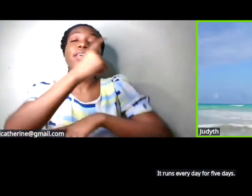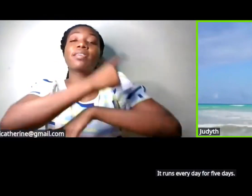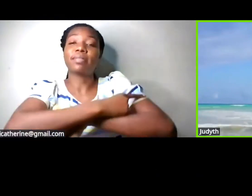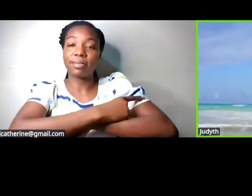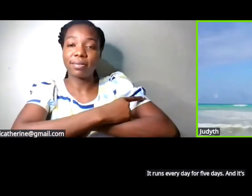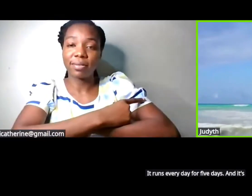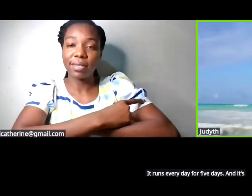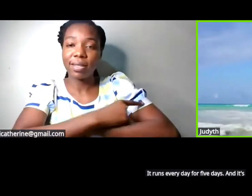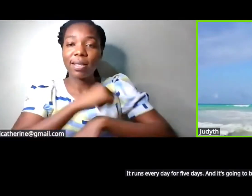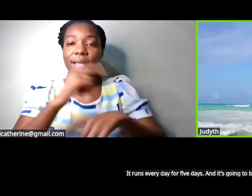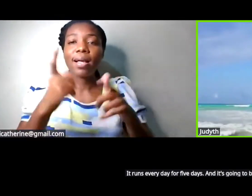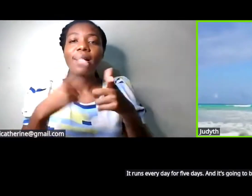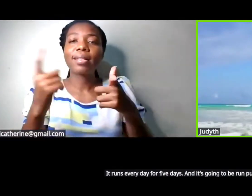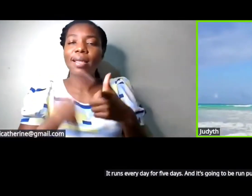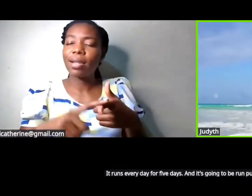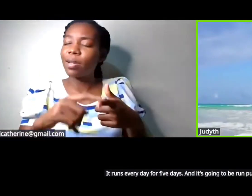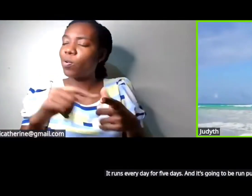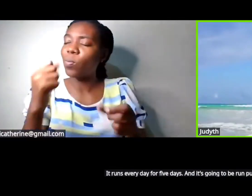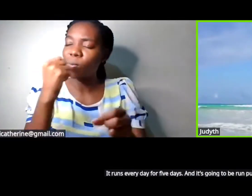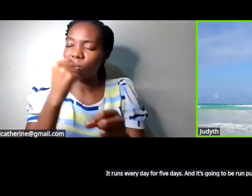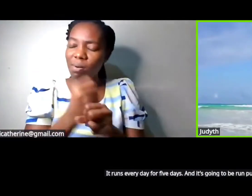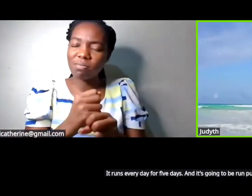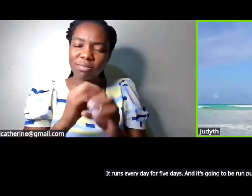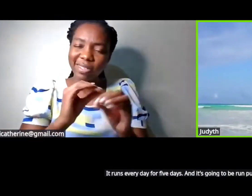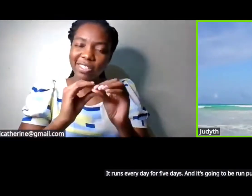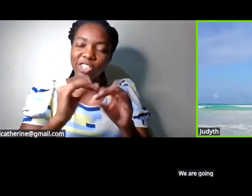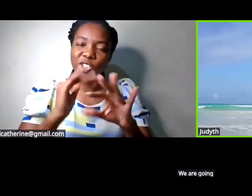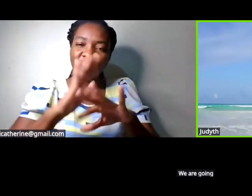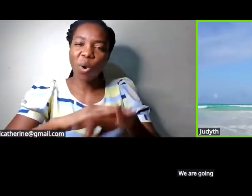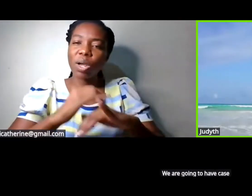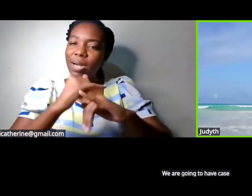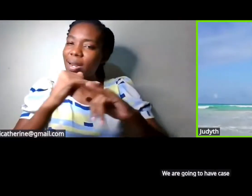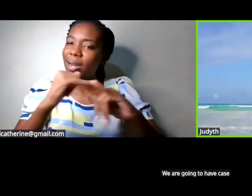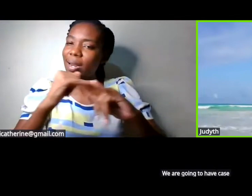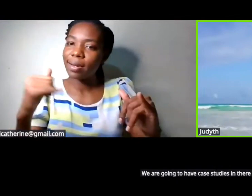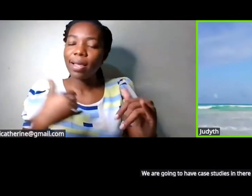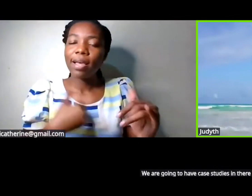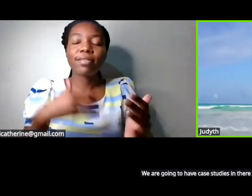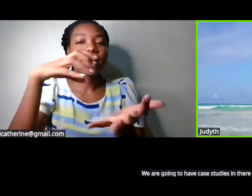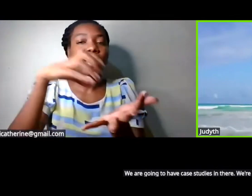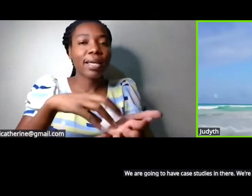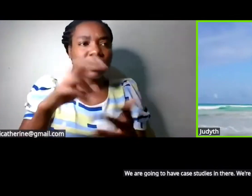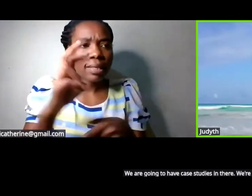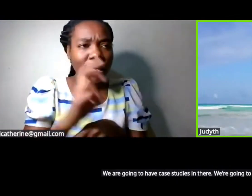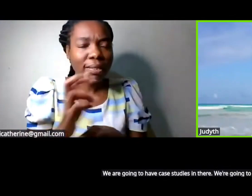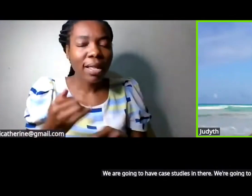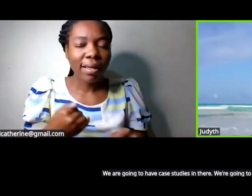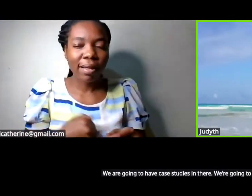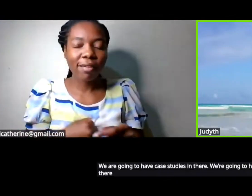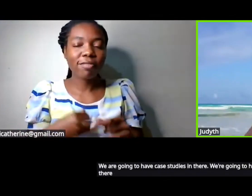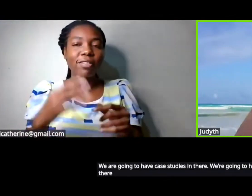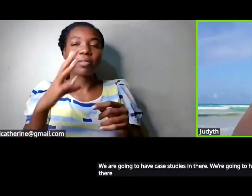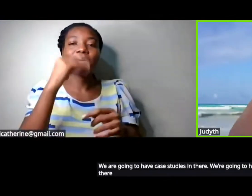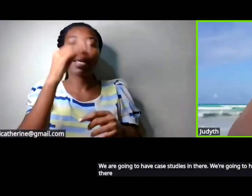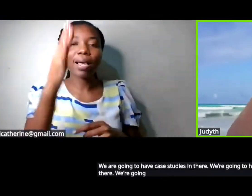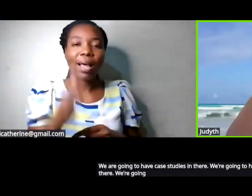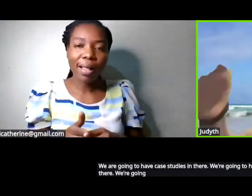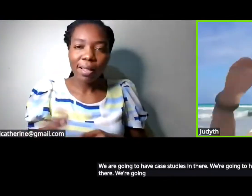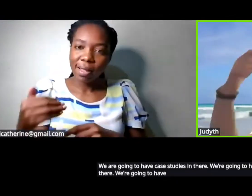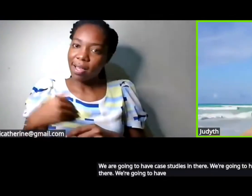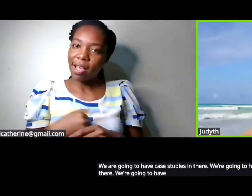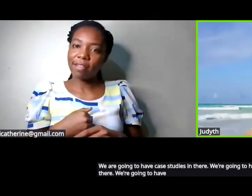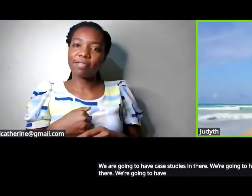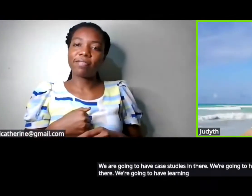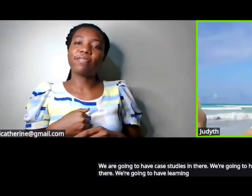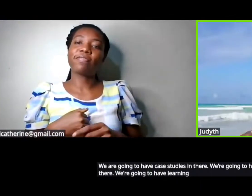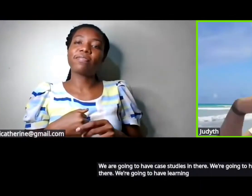run purely virtually. We are going to have case studies in there. We're going to have speakers in there. We're going to have learning